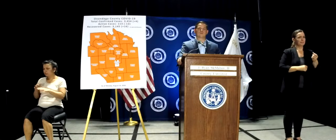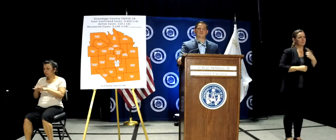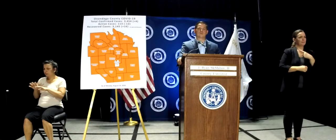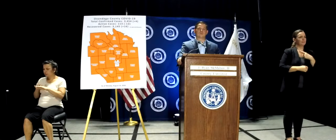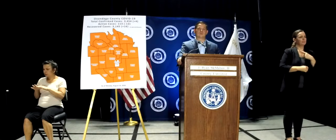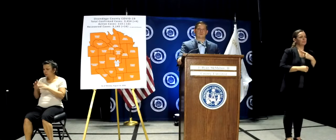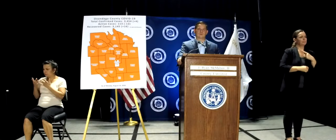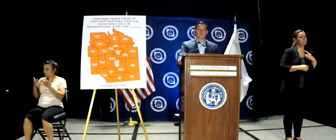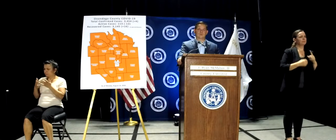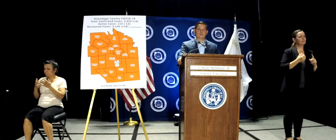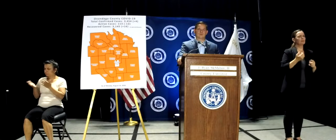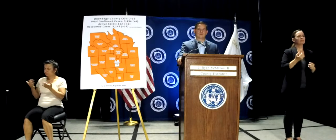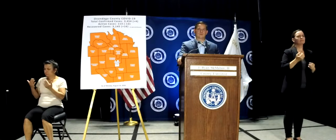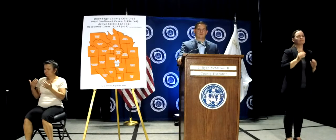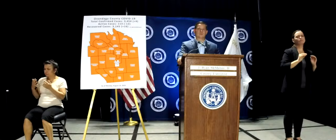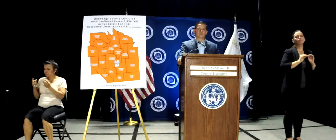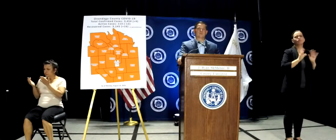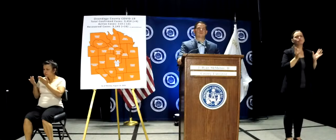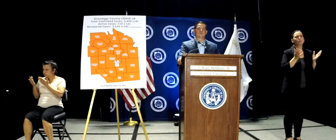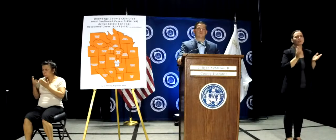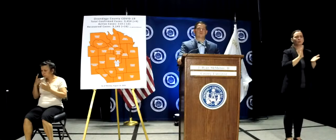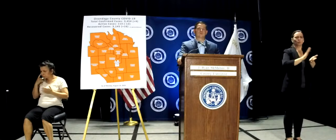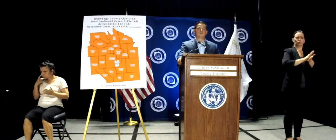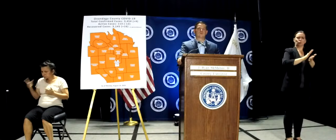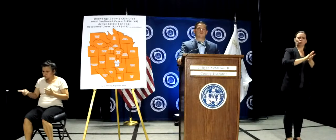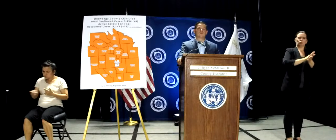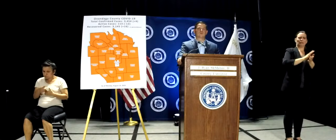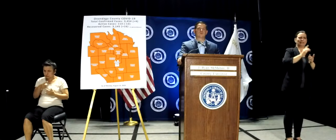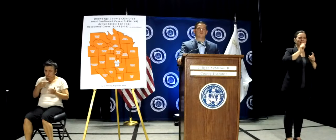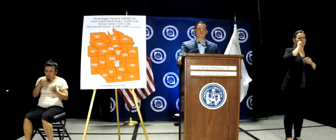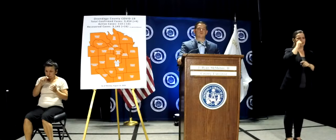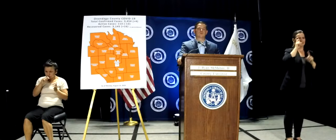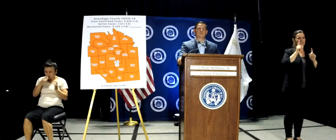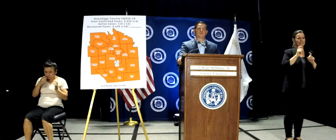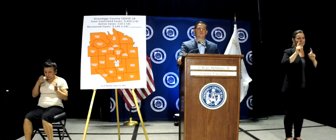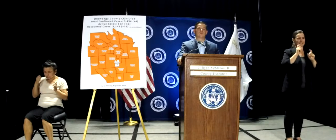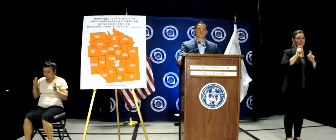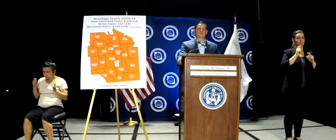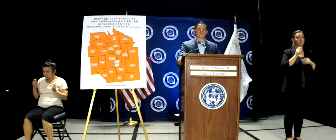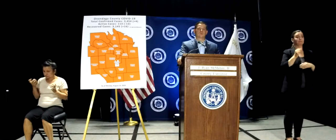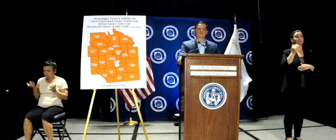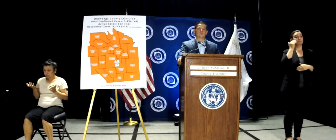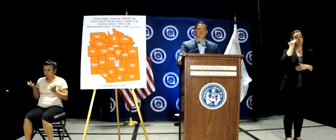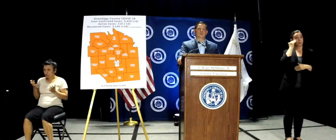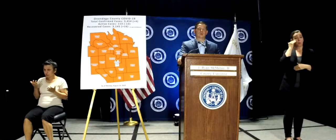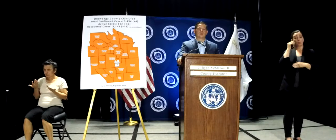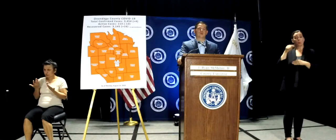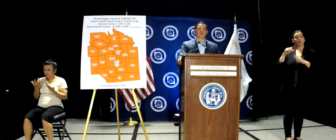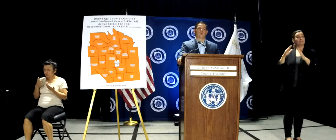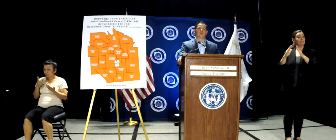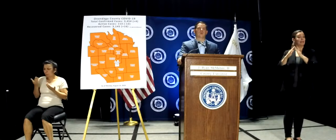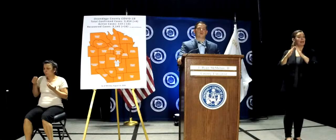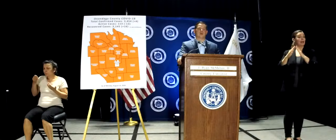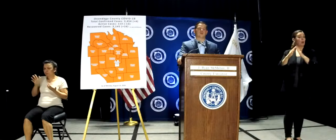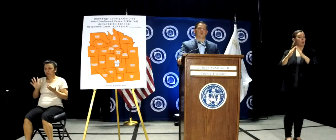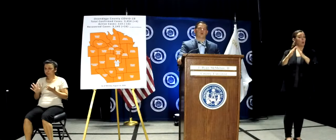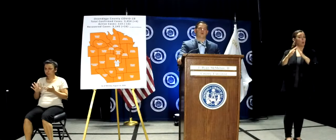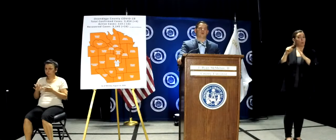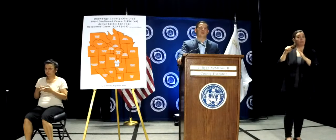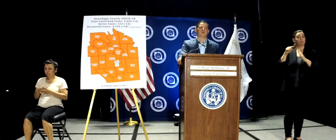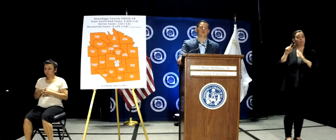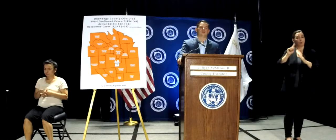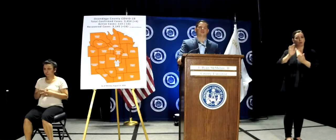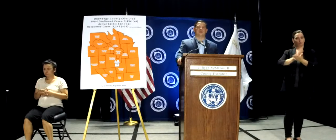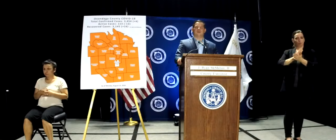county is in charge of the tracing part, but what's that plan look like so far? I know it's still in the works. Yeah, so